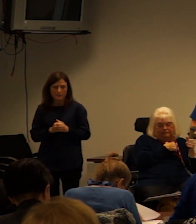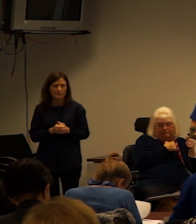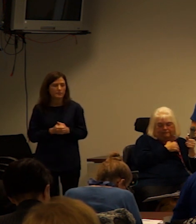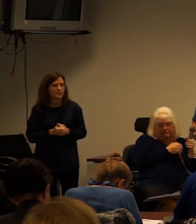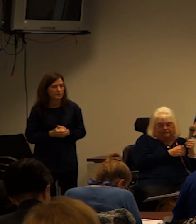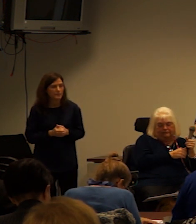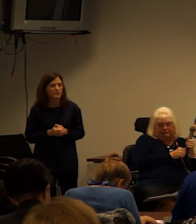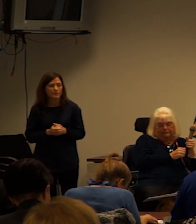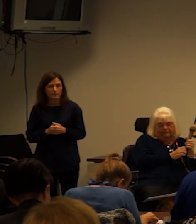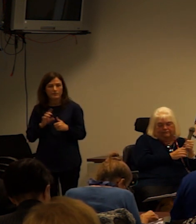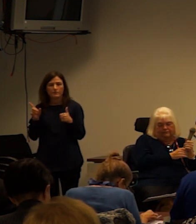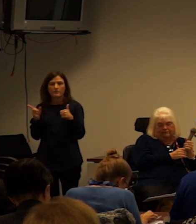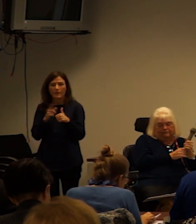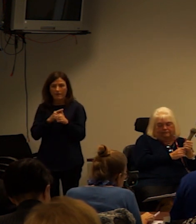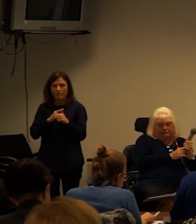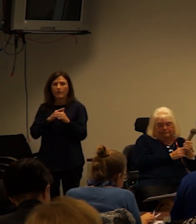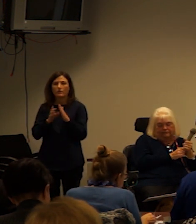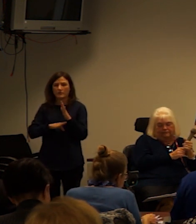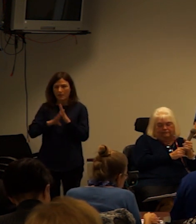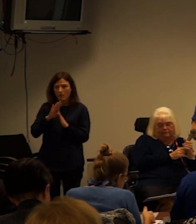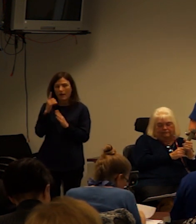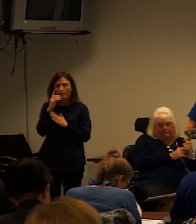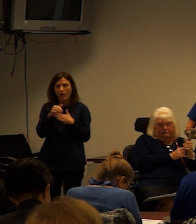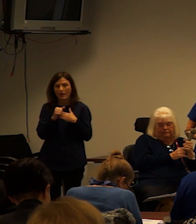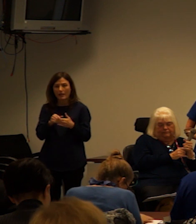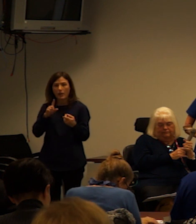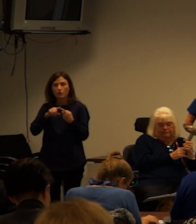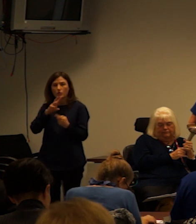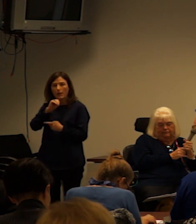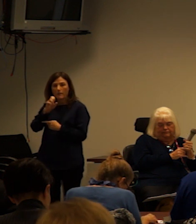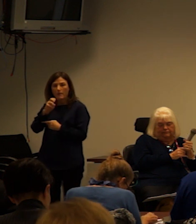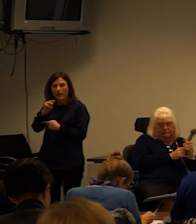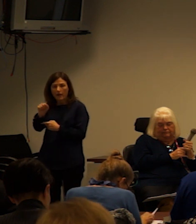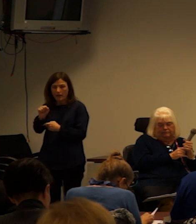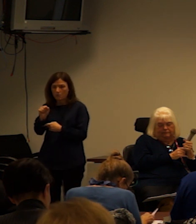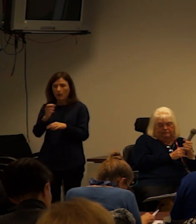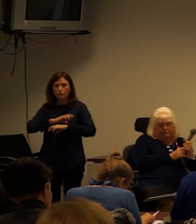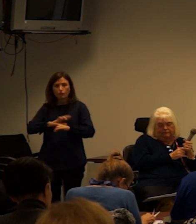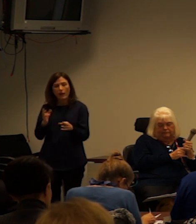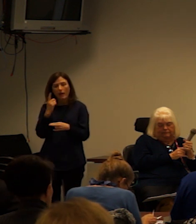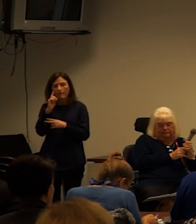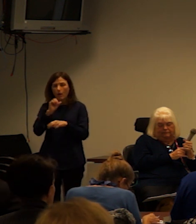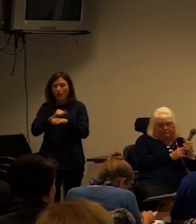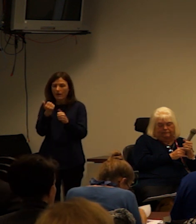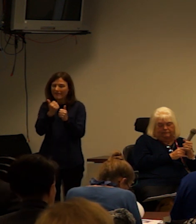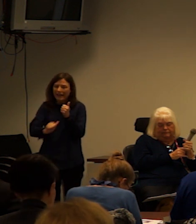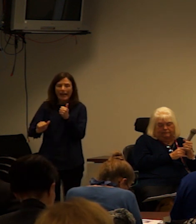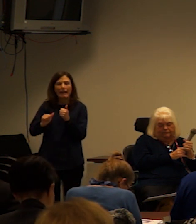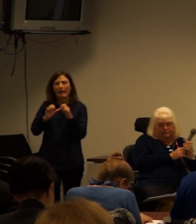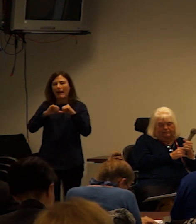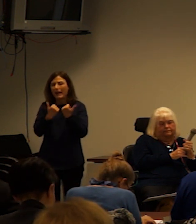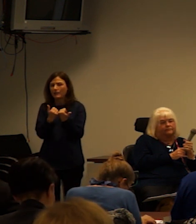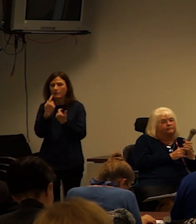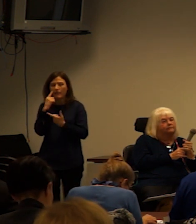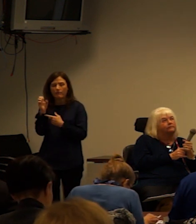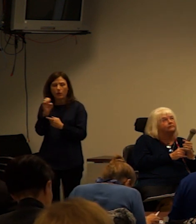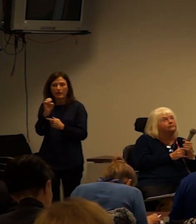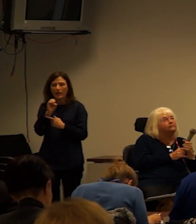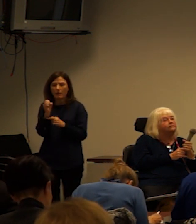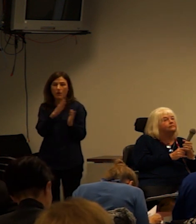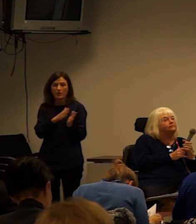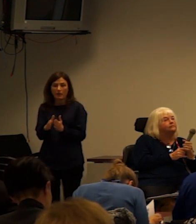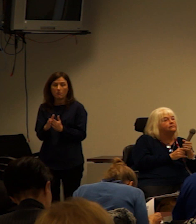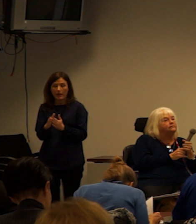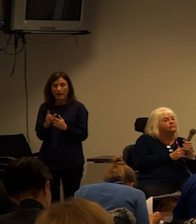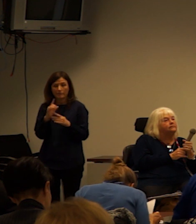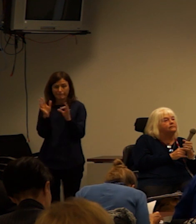Initially developed for guidance to MEMA, RARE is available to work with any entity on emergency plans. Okay, so bottom line is,